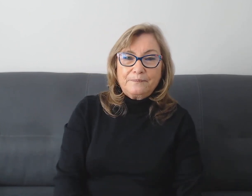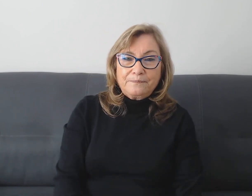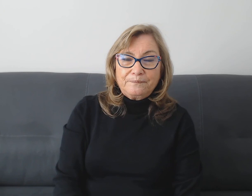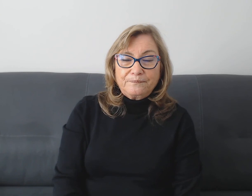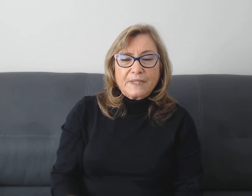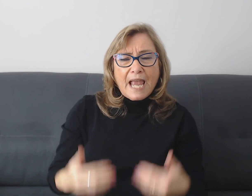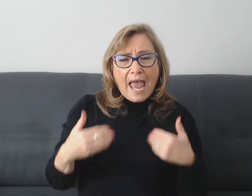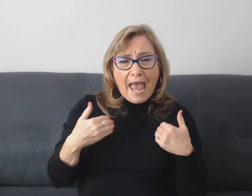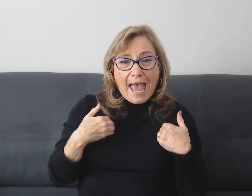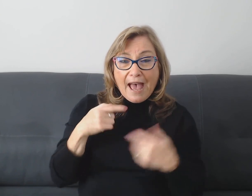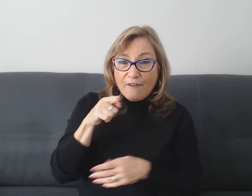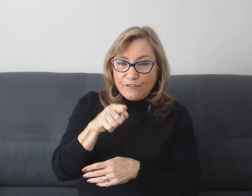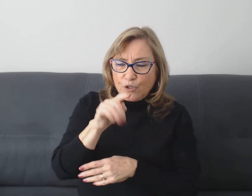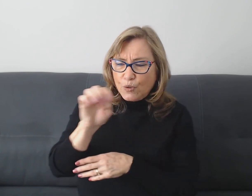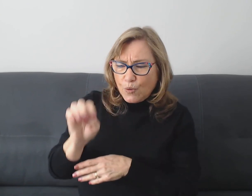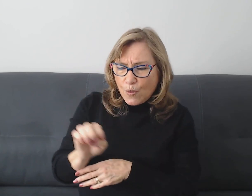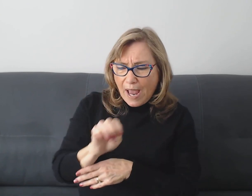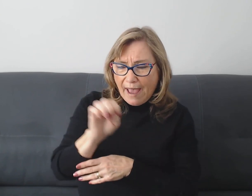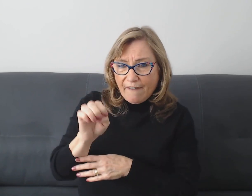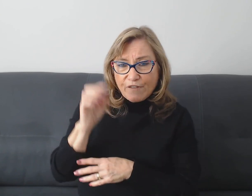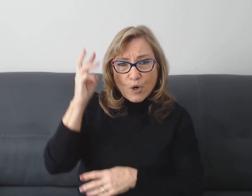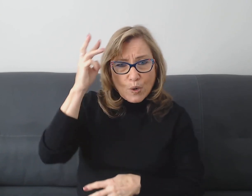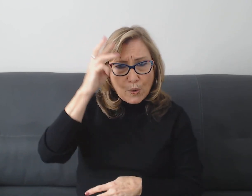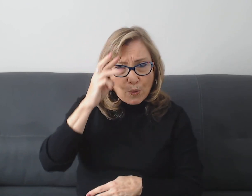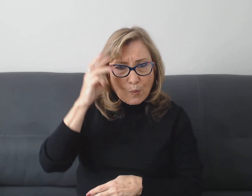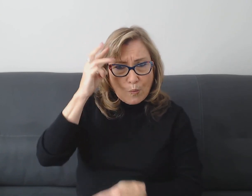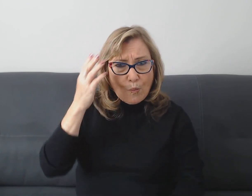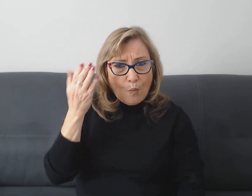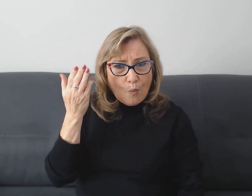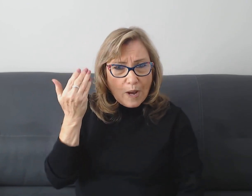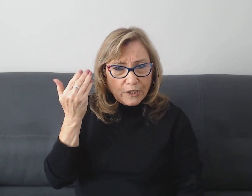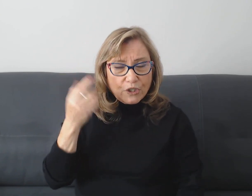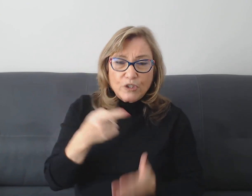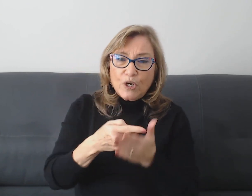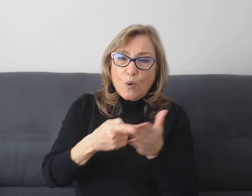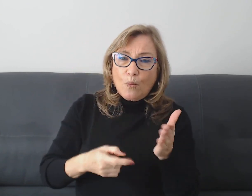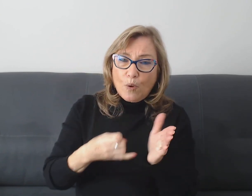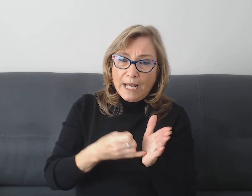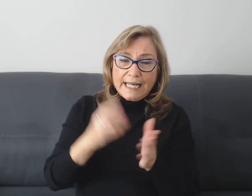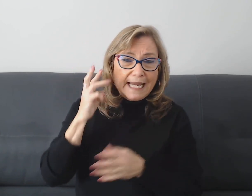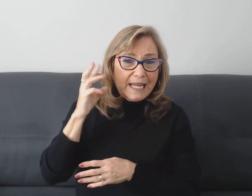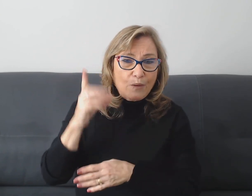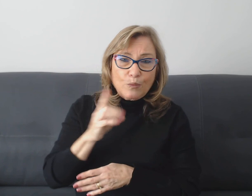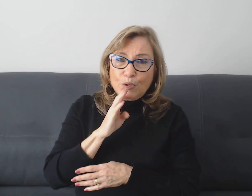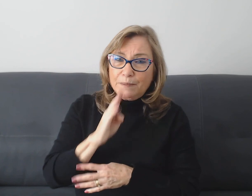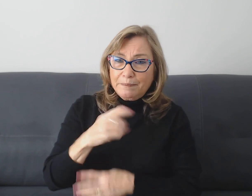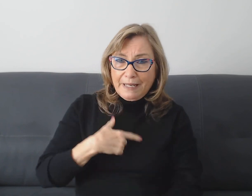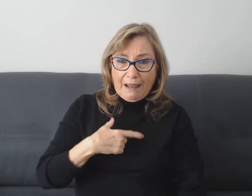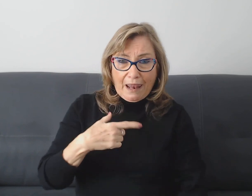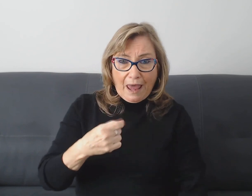have you ever wondered what it would be like to win the lottery?